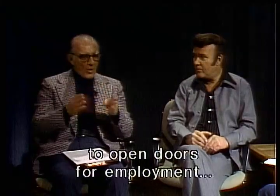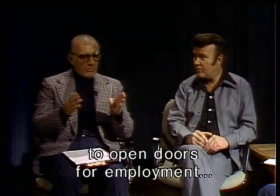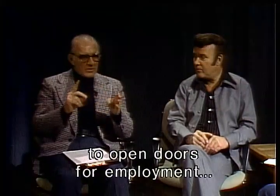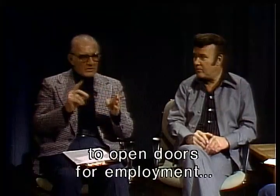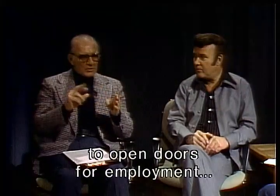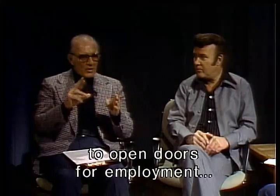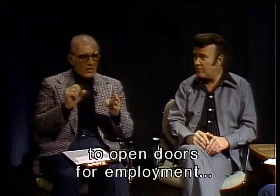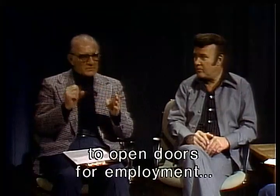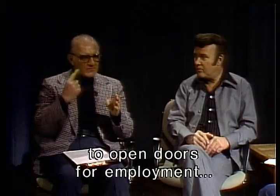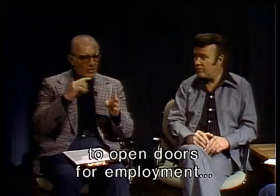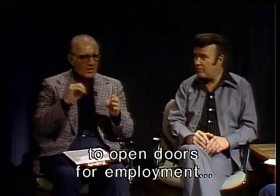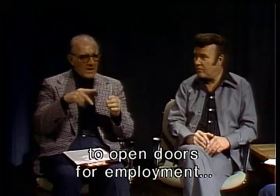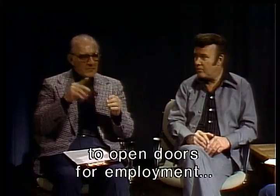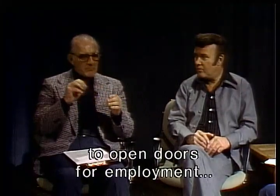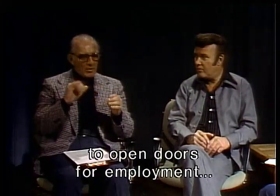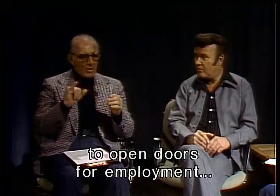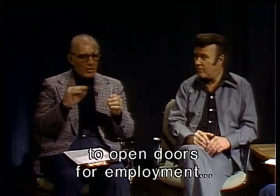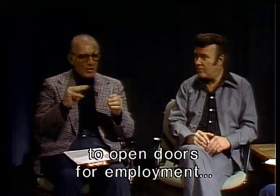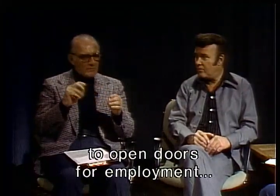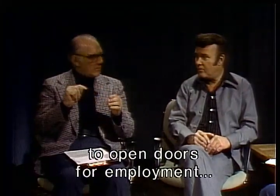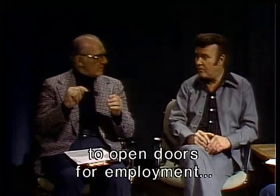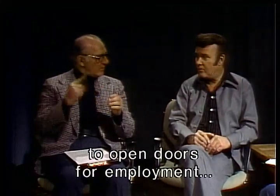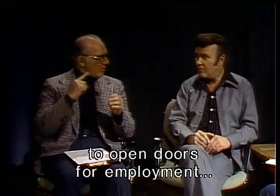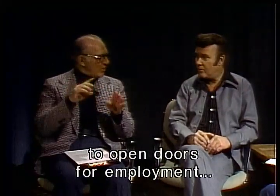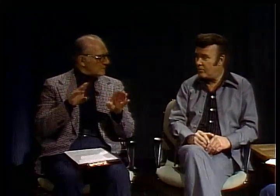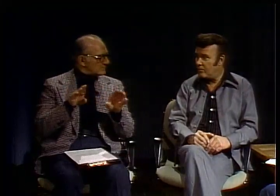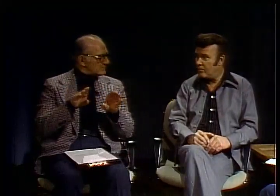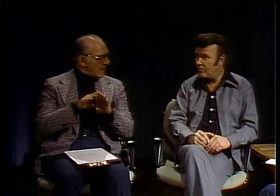open doors for employment for deaf